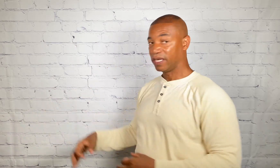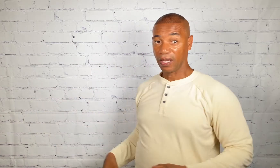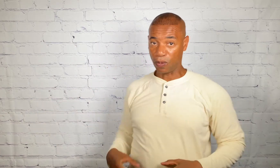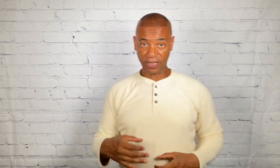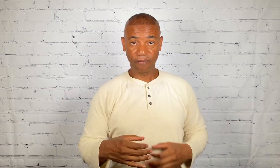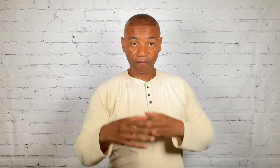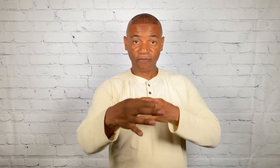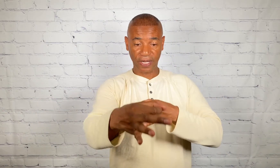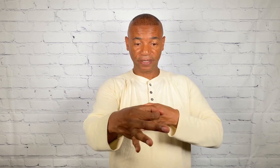Once again from the front.